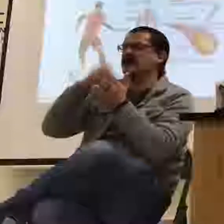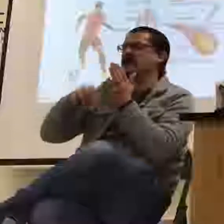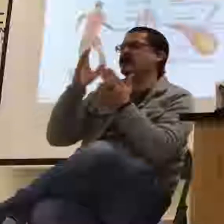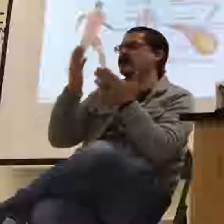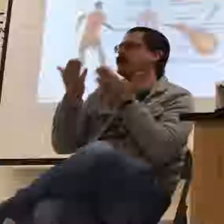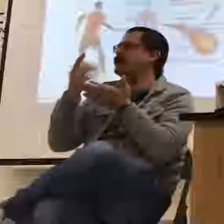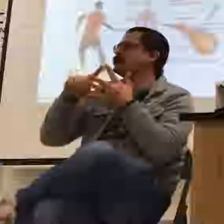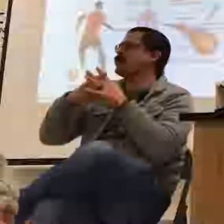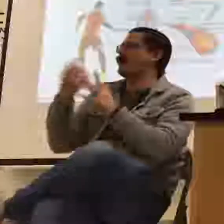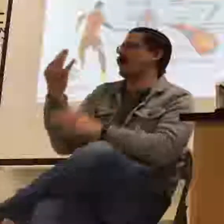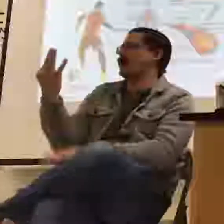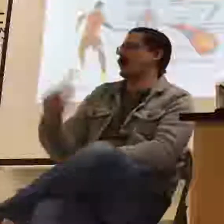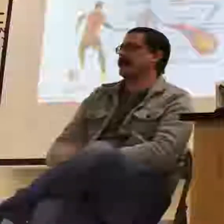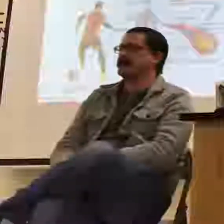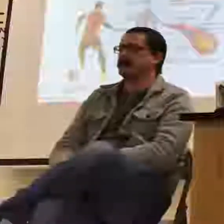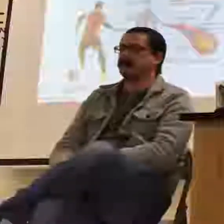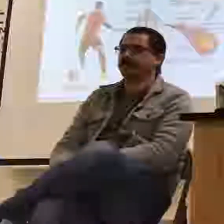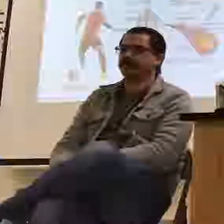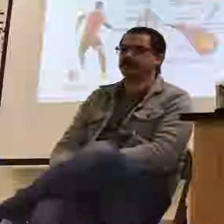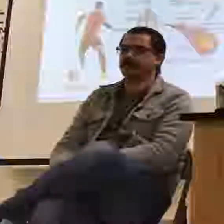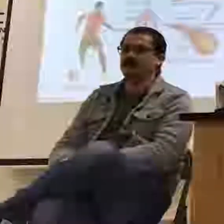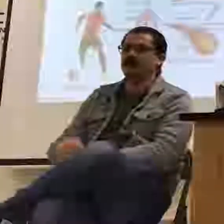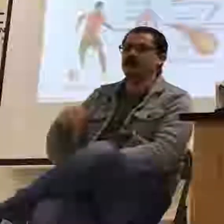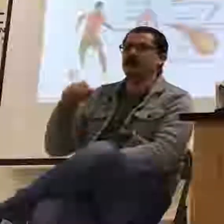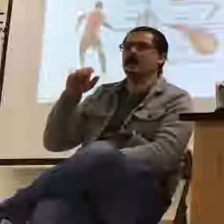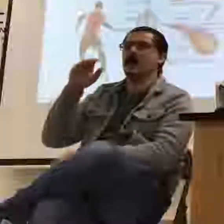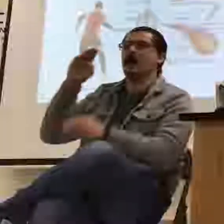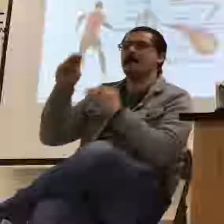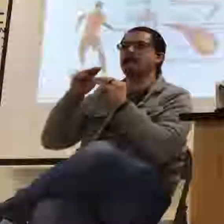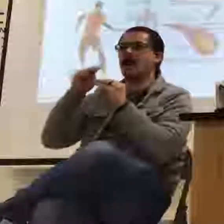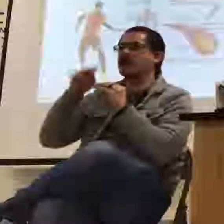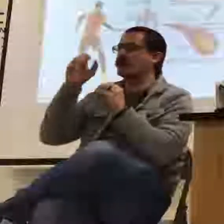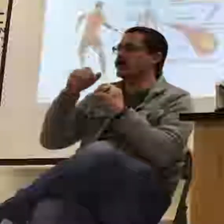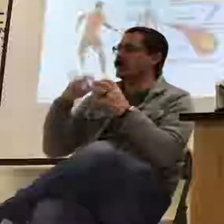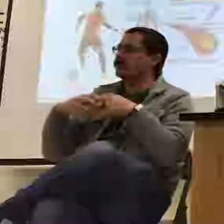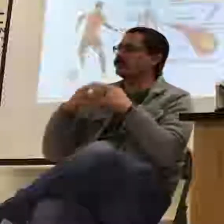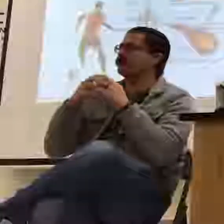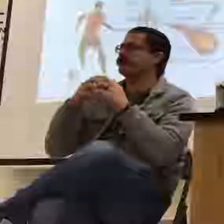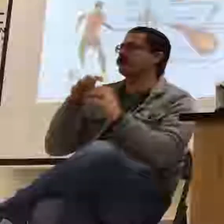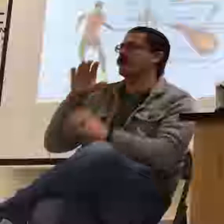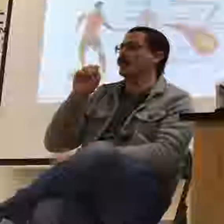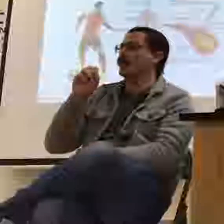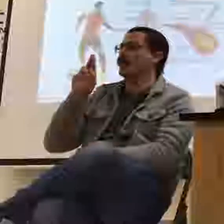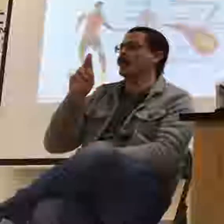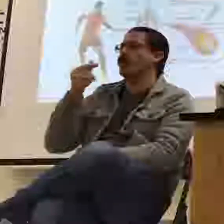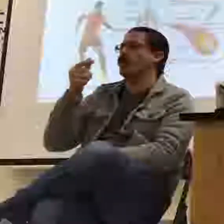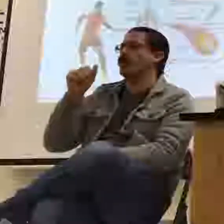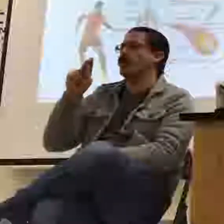Friday. And then those molecules can form organelles,